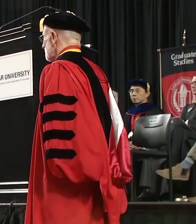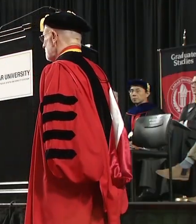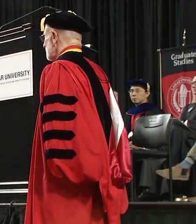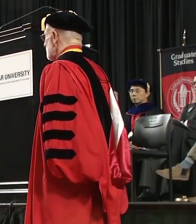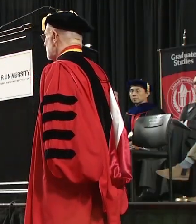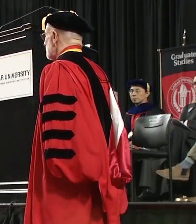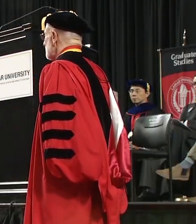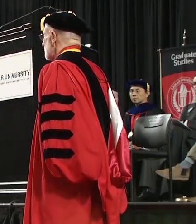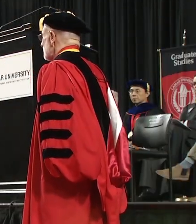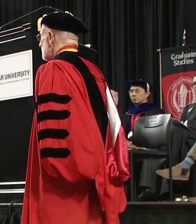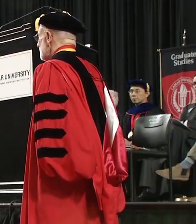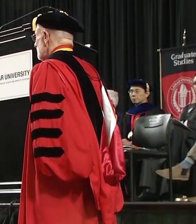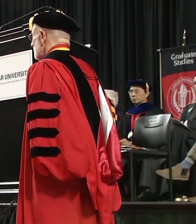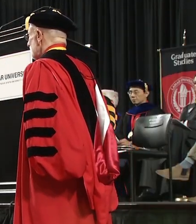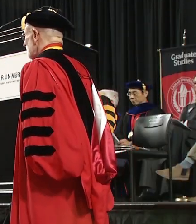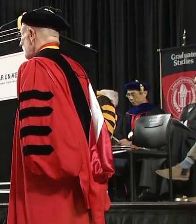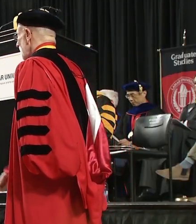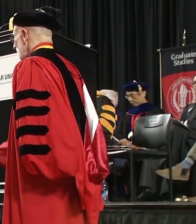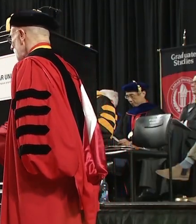John A. Green.